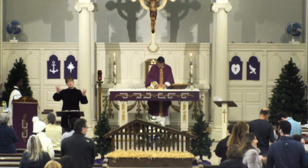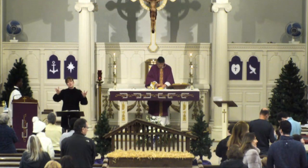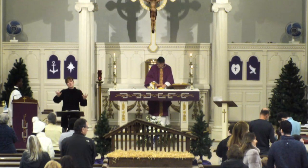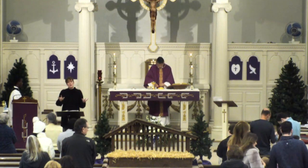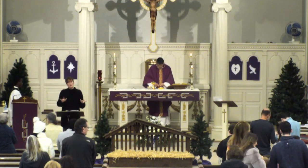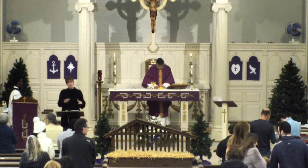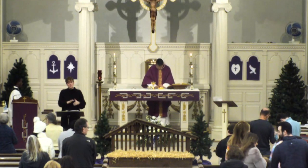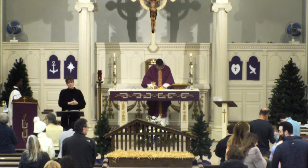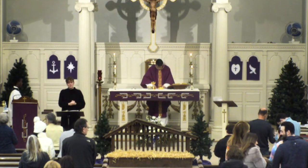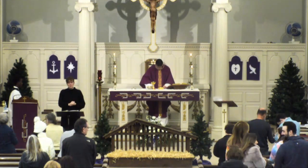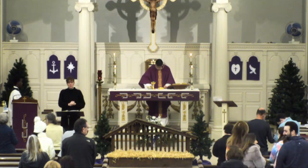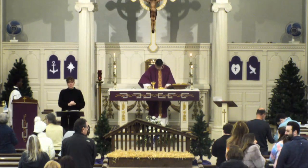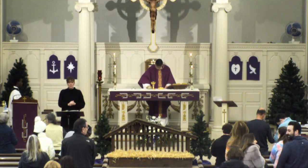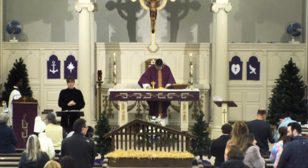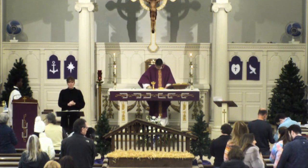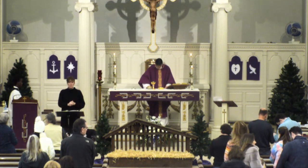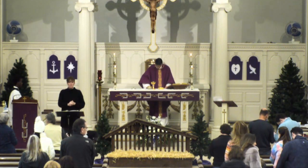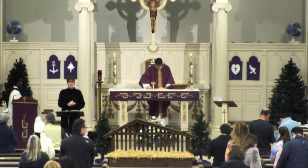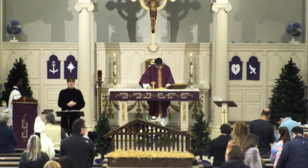miserere